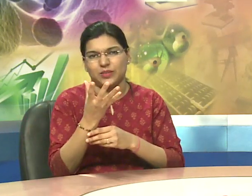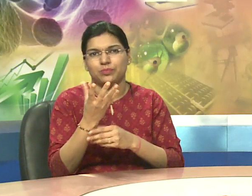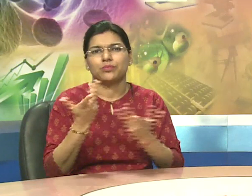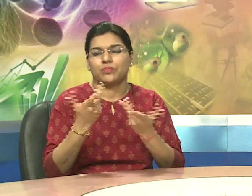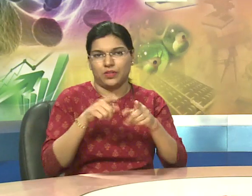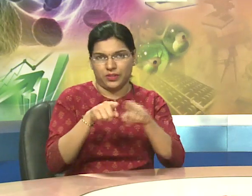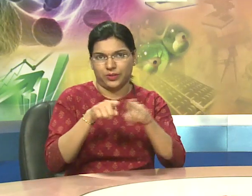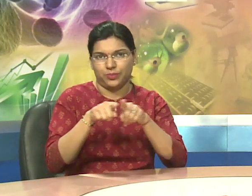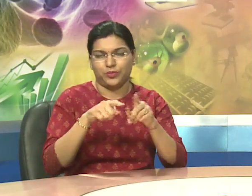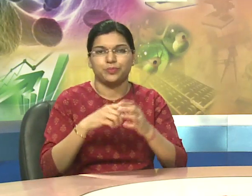facilitate.